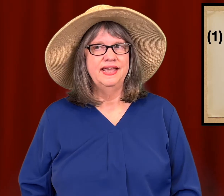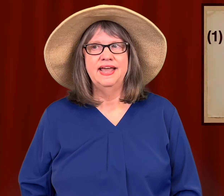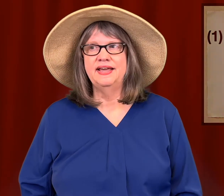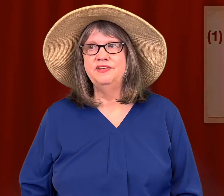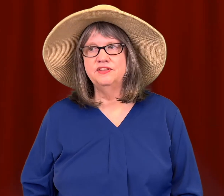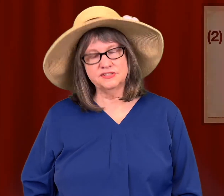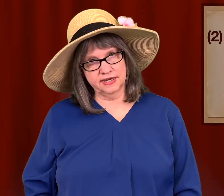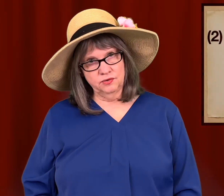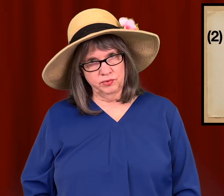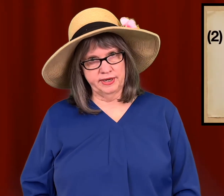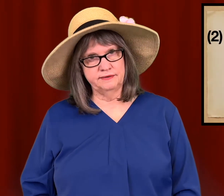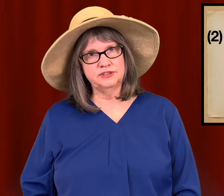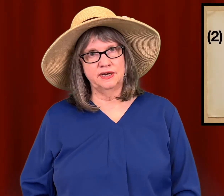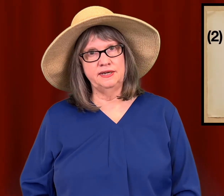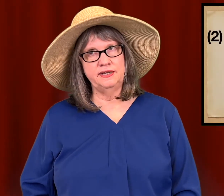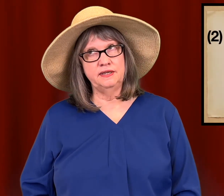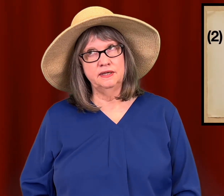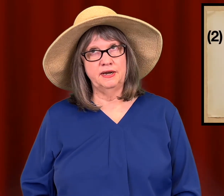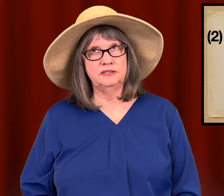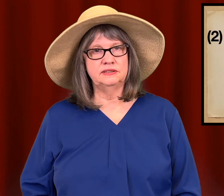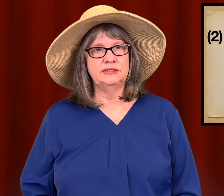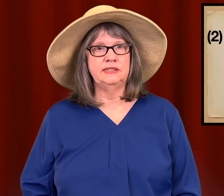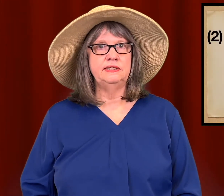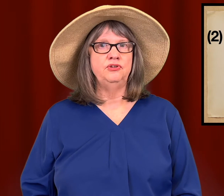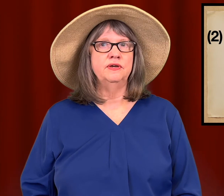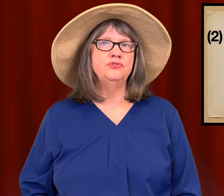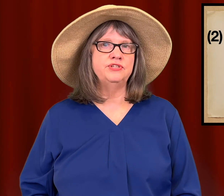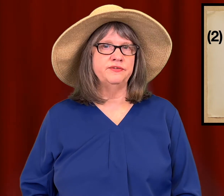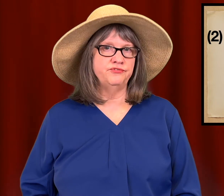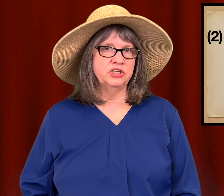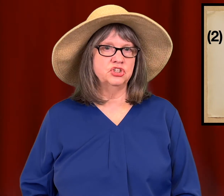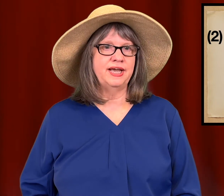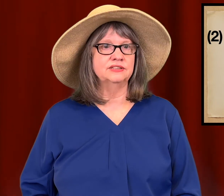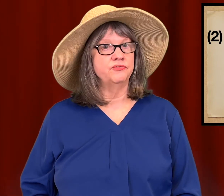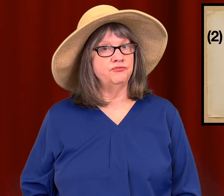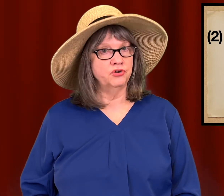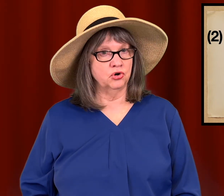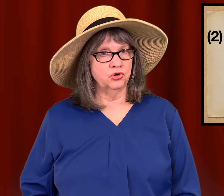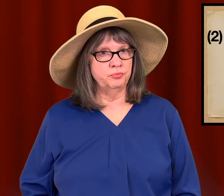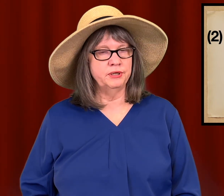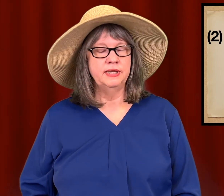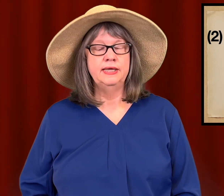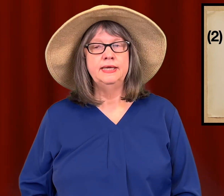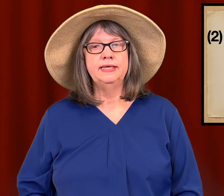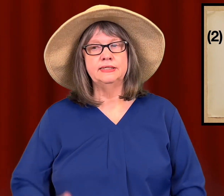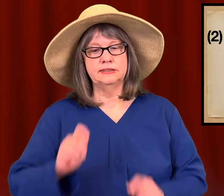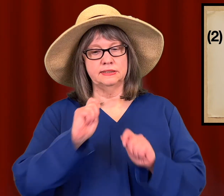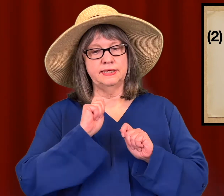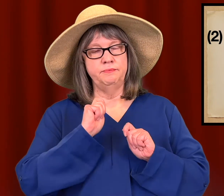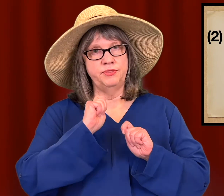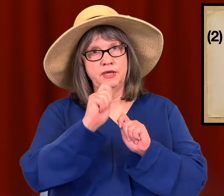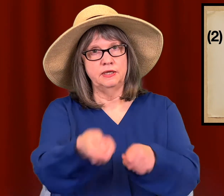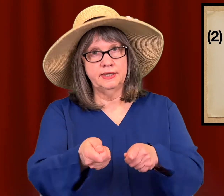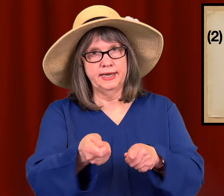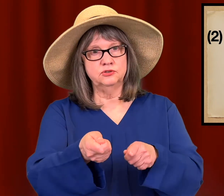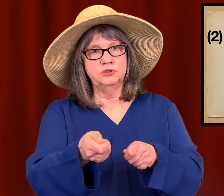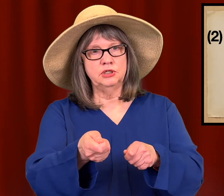And then the second way of signing that I see using fish as a verb is the same thing. Cast one